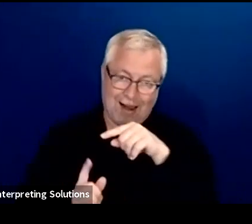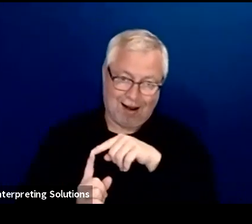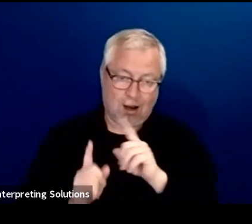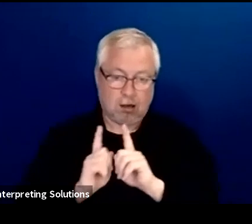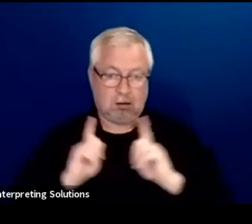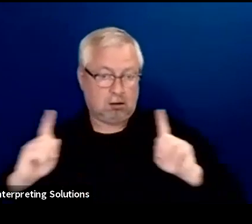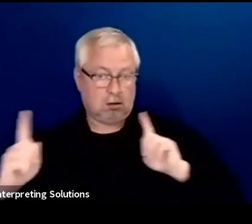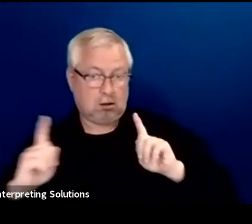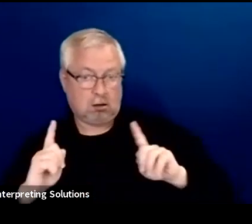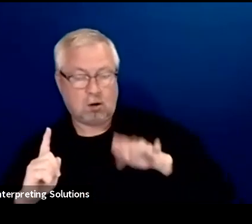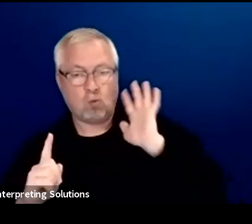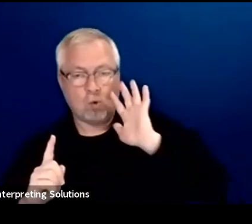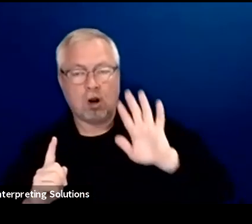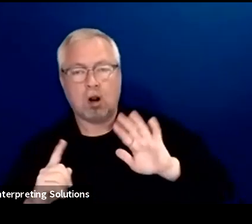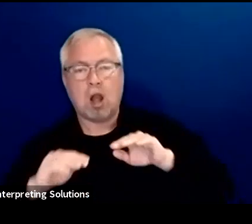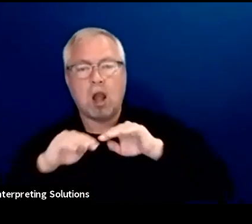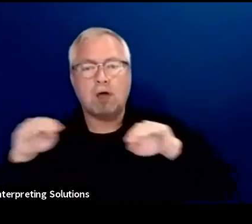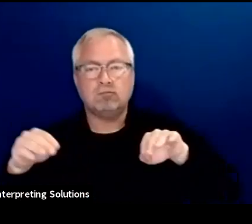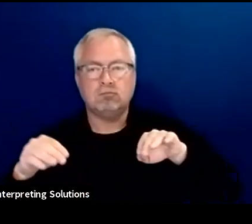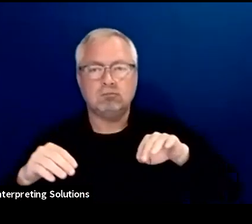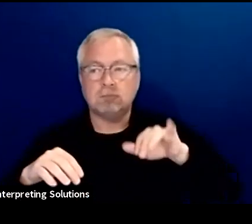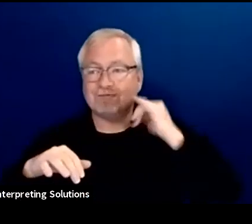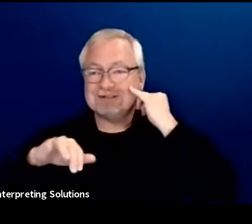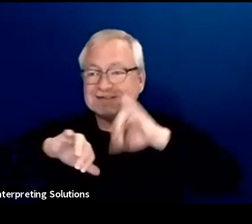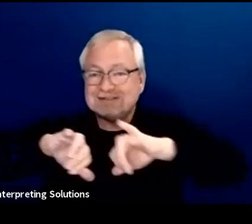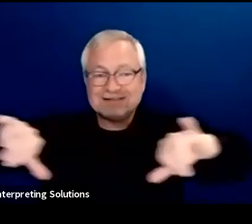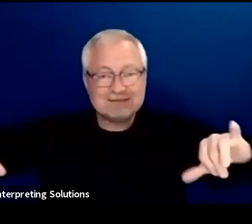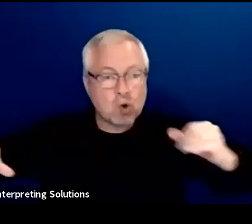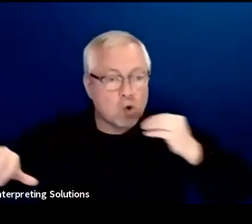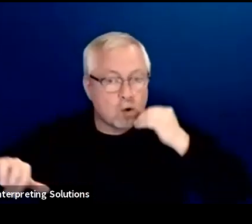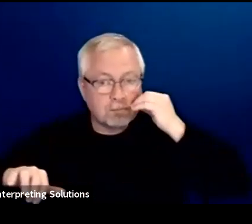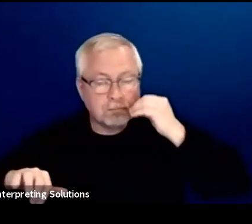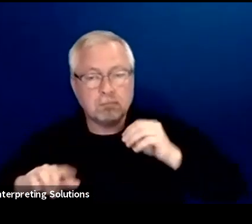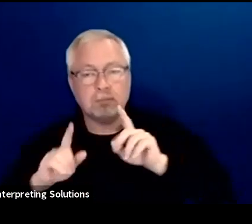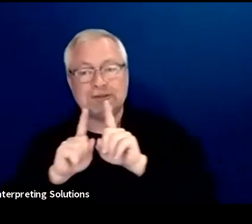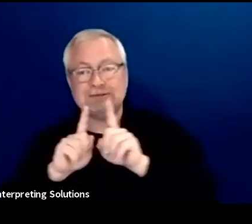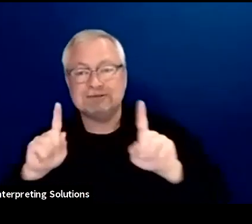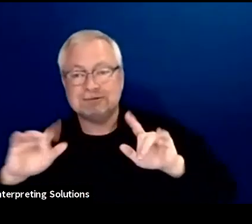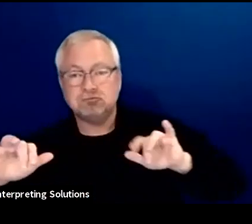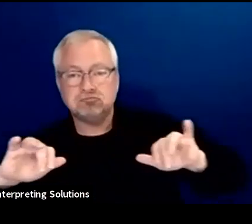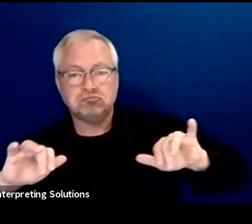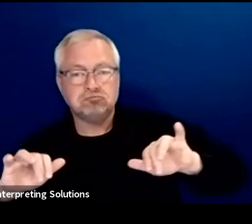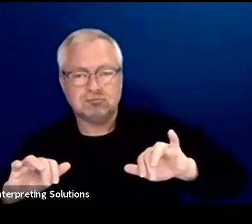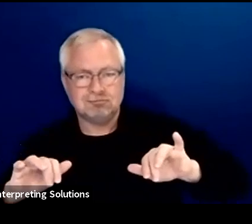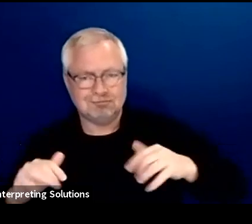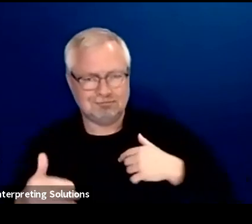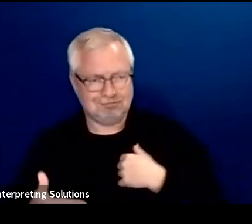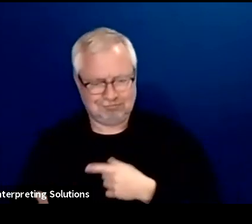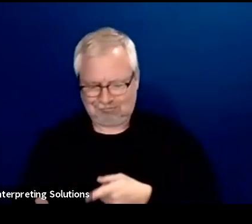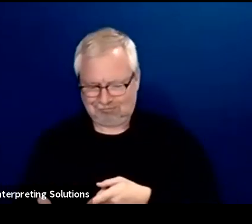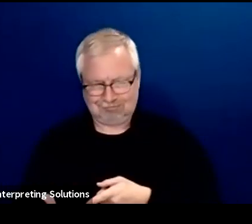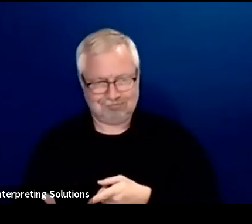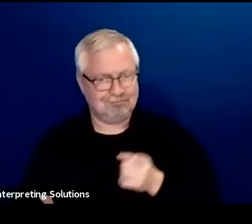stay-at-home social distancing that we just really could not, as a practical matter, expect to see in the United